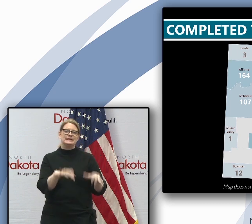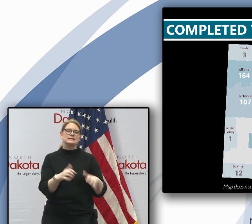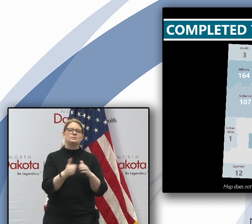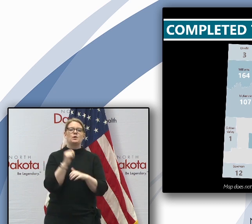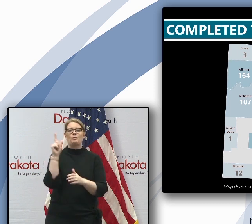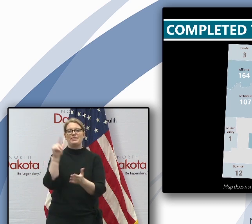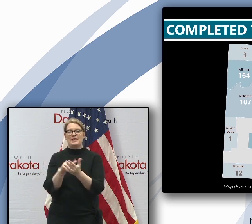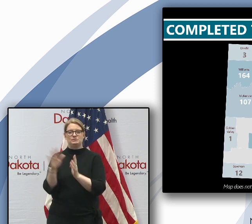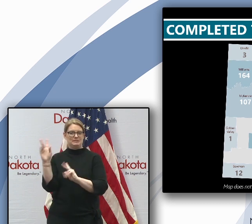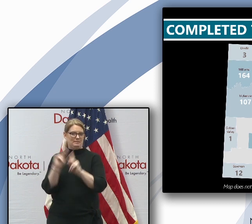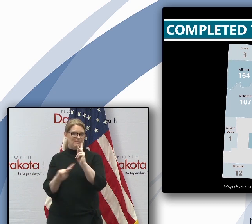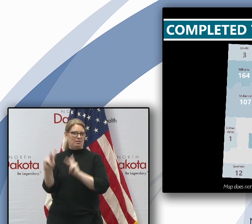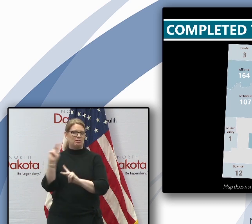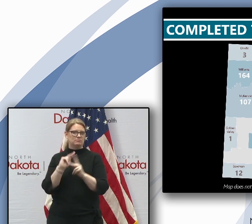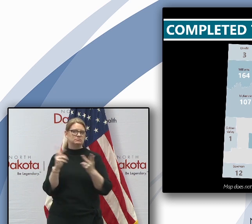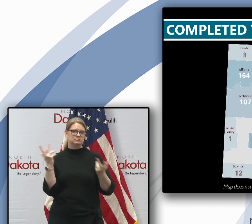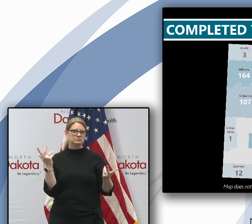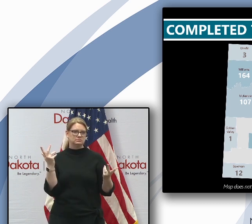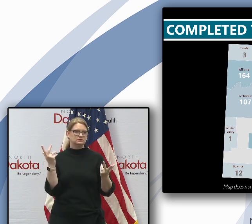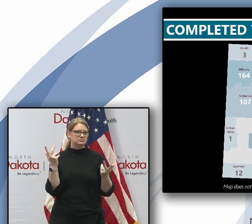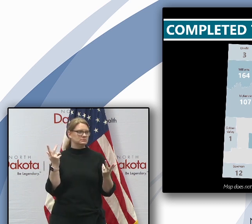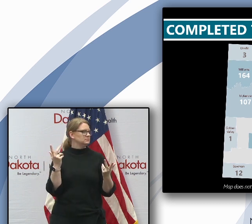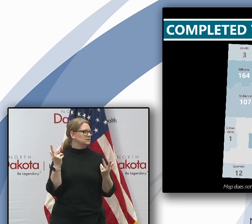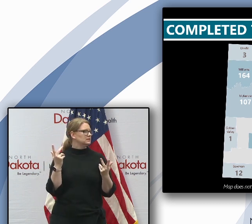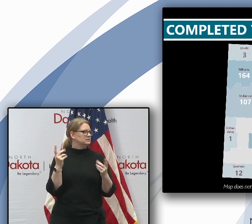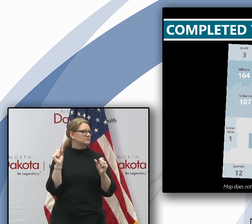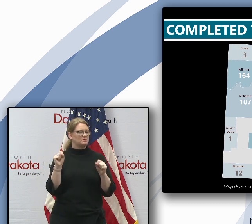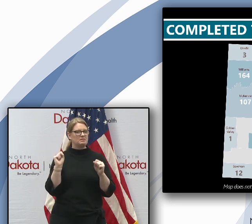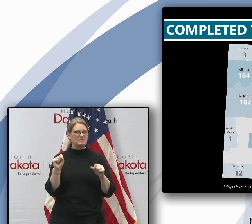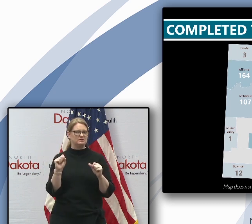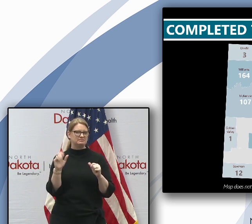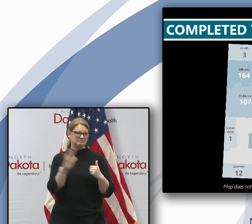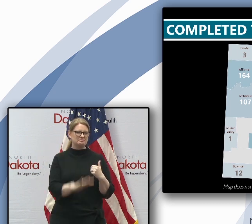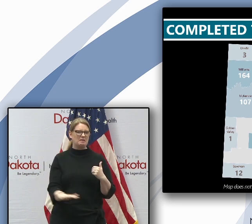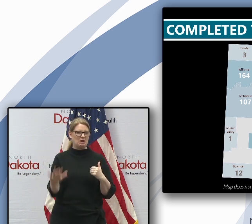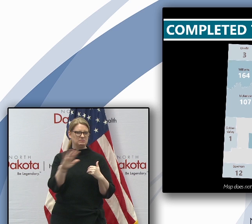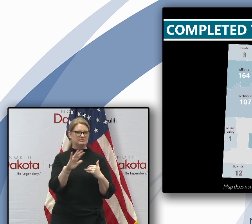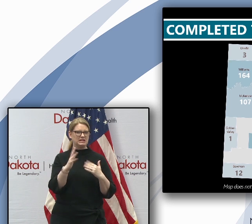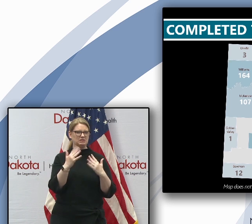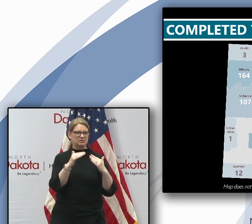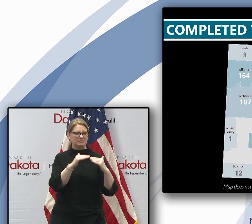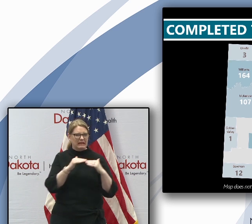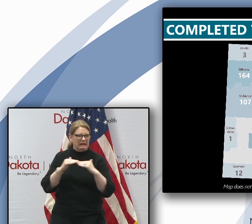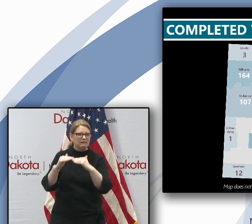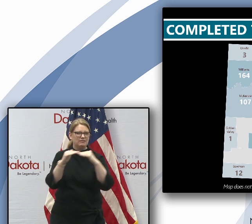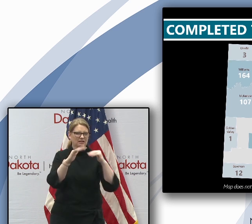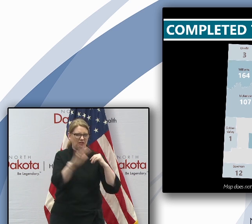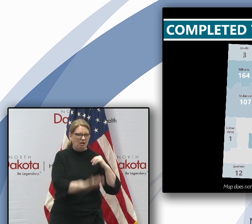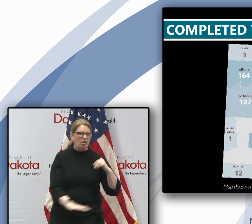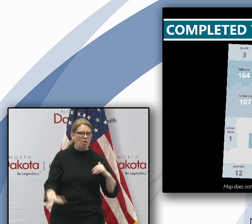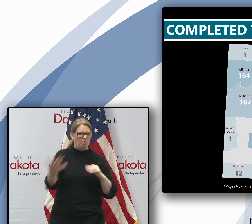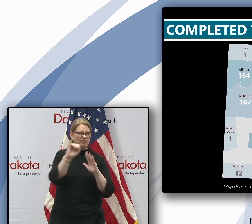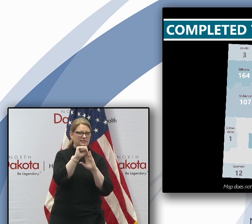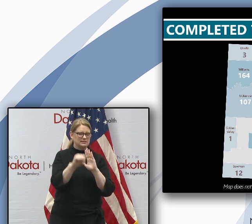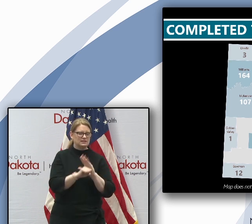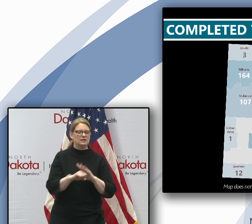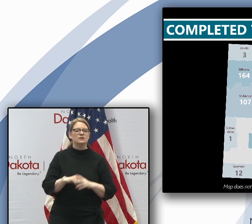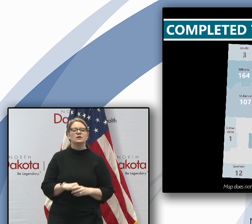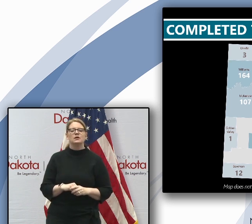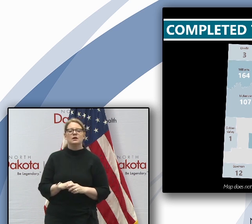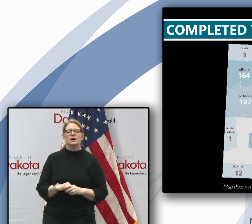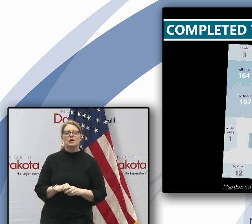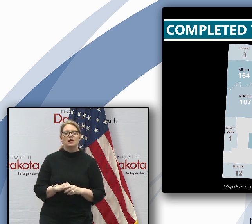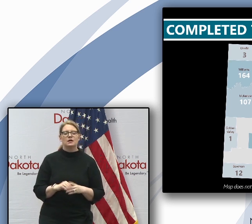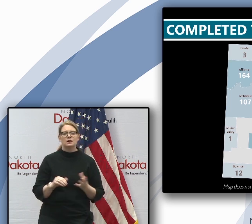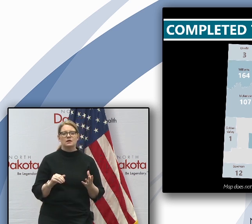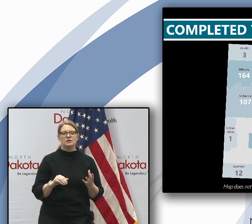these are actually it's probably quite evenly distributed across the state. I think the main